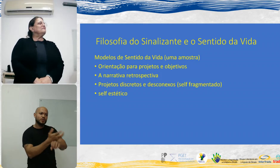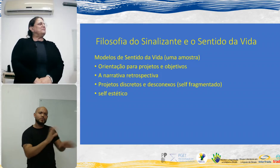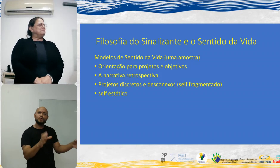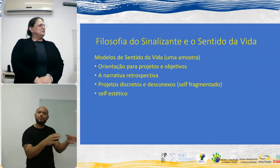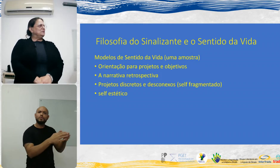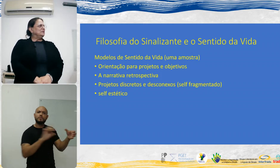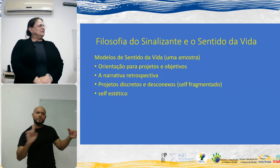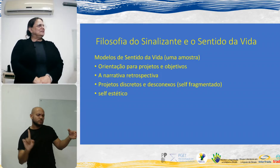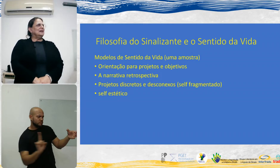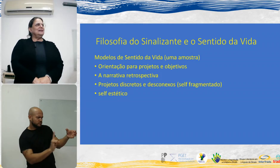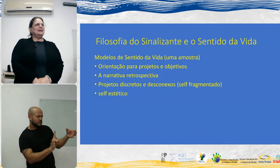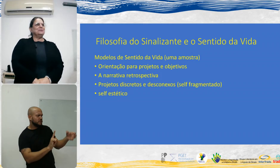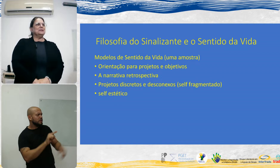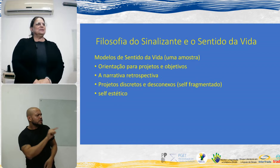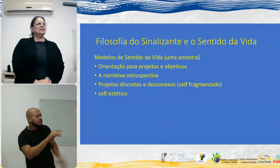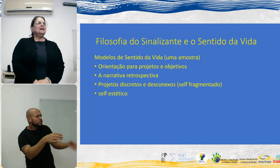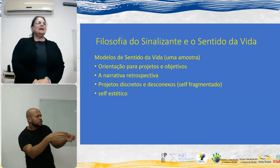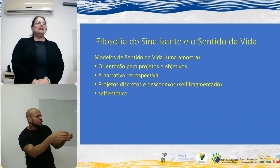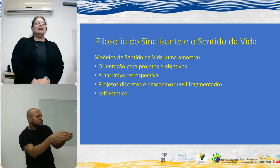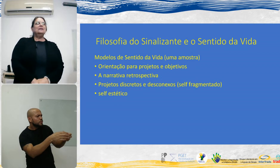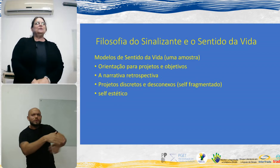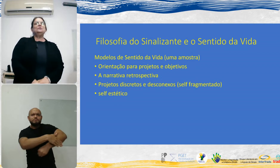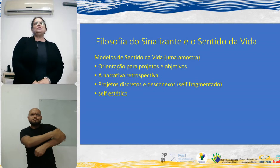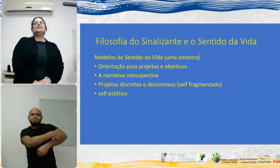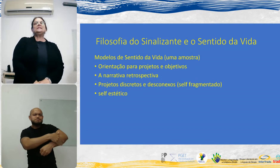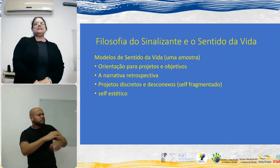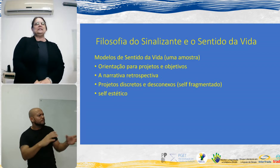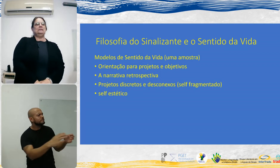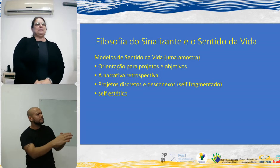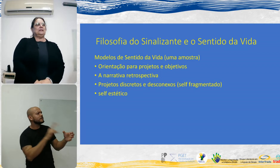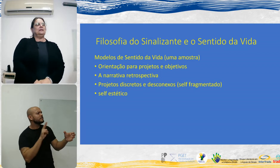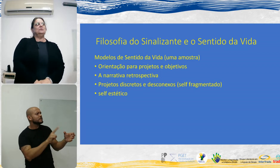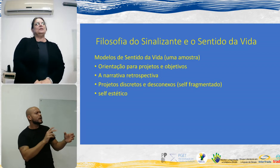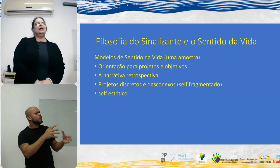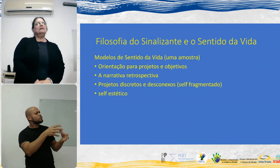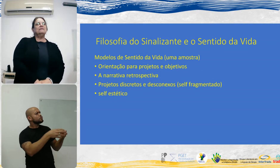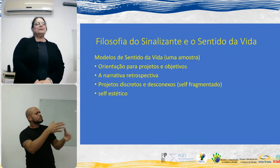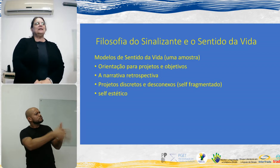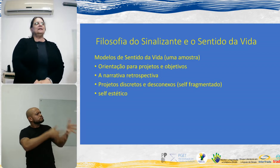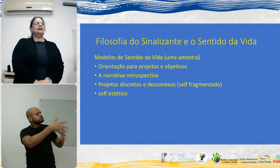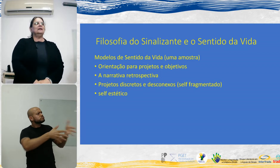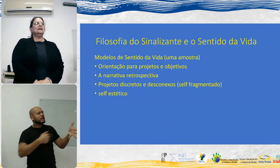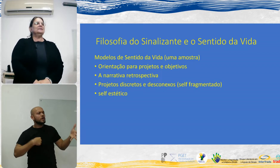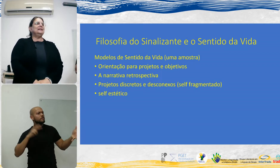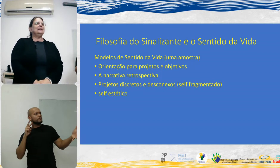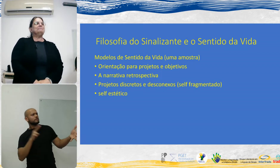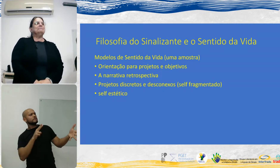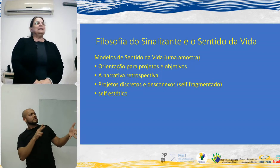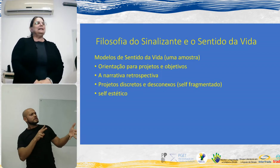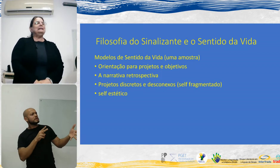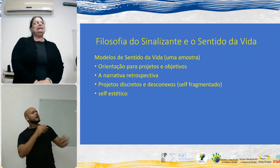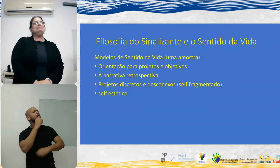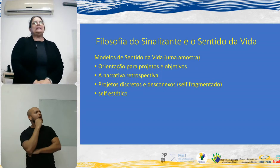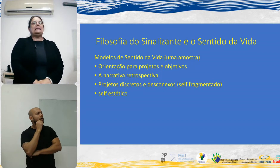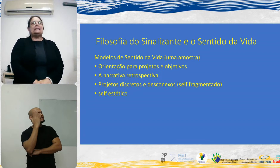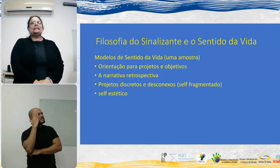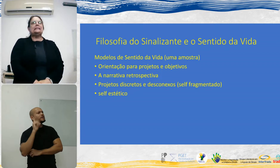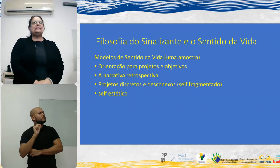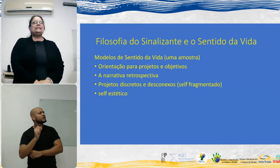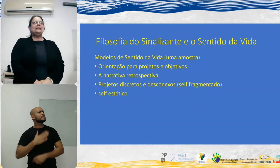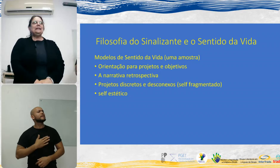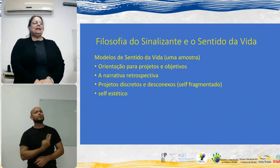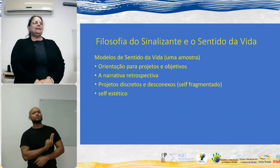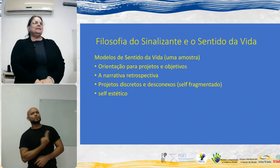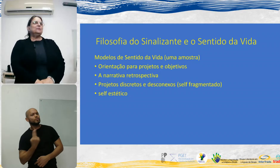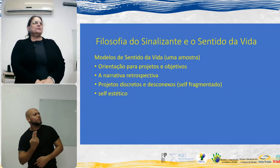group of people using sign language. And I knew just a little bit. I knew the alphabet. I could say like, my name